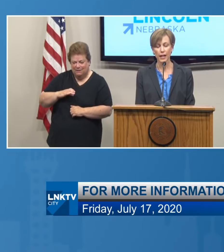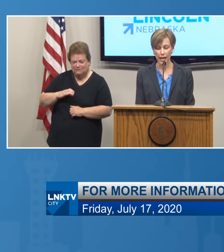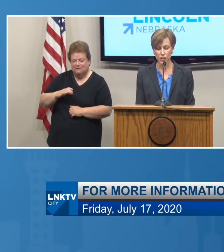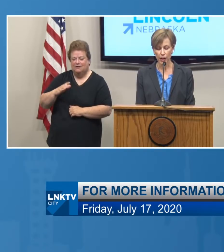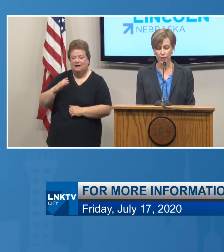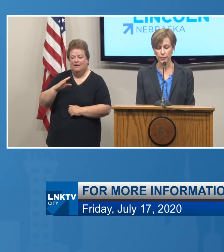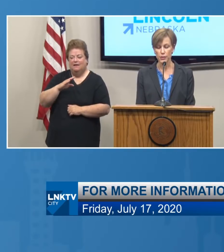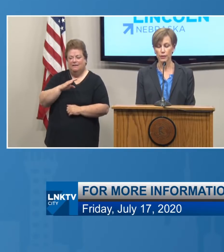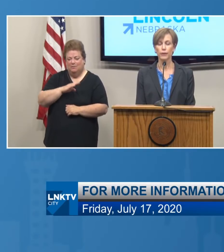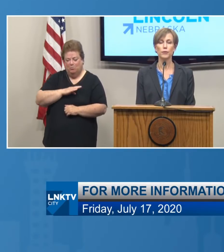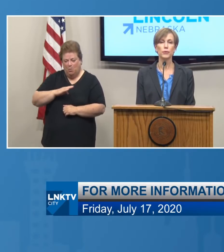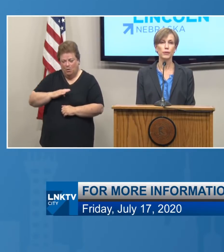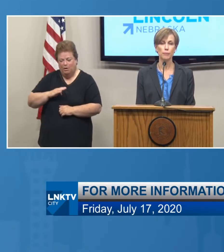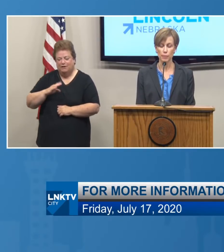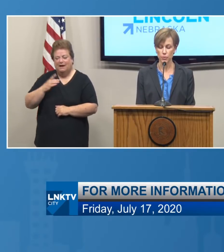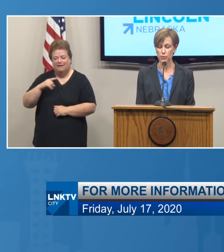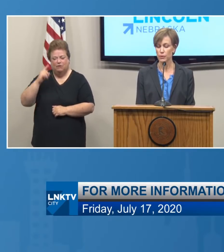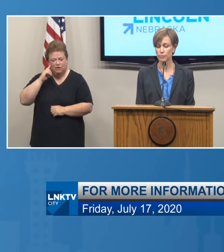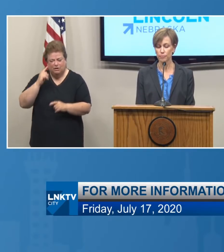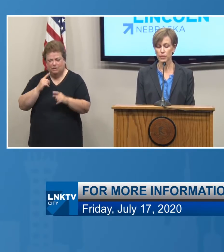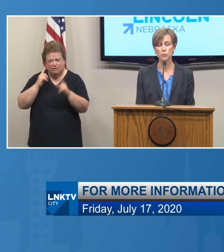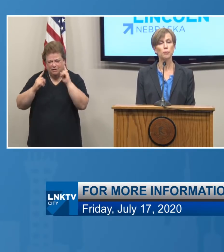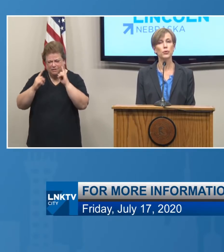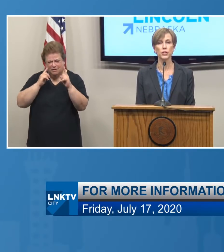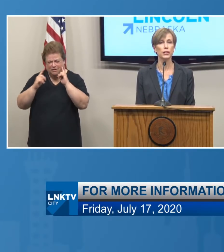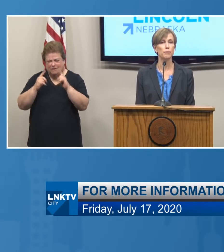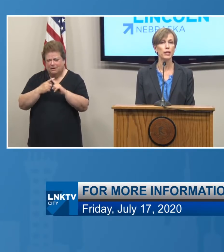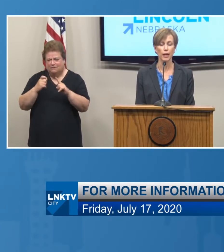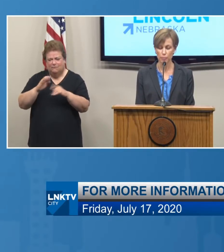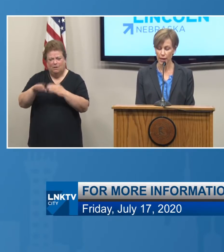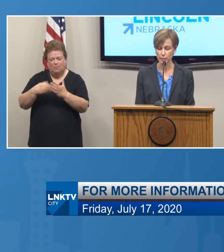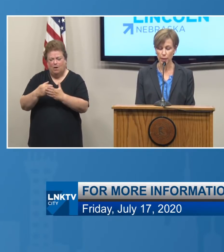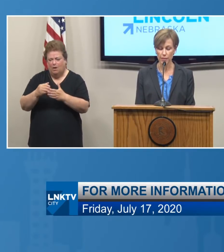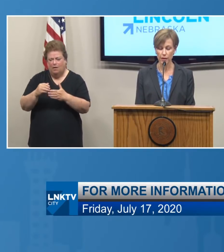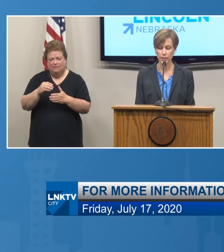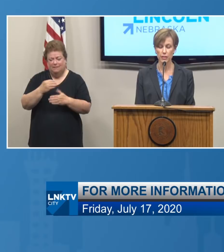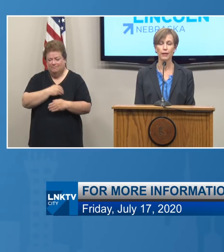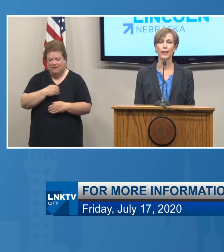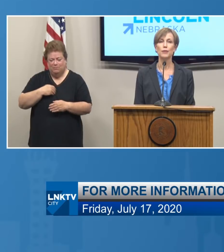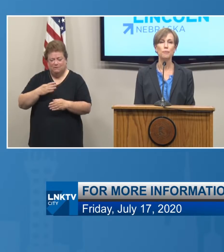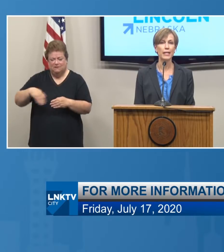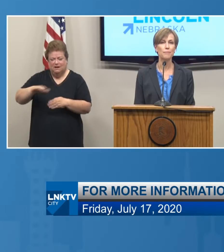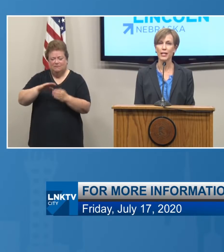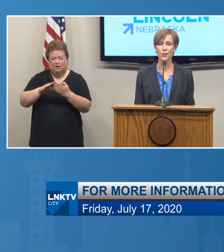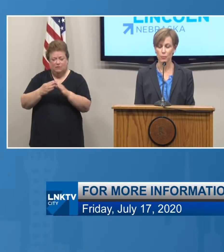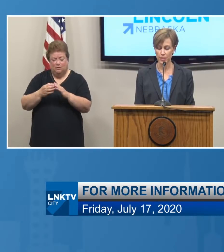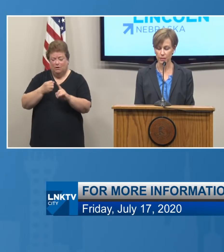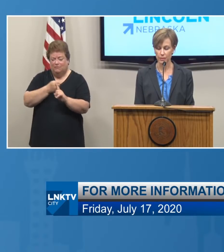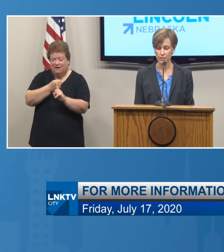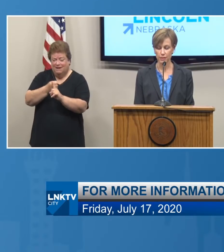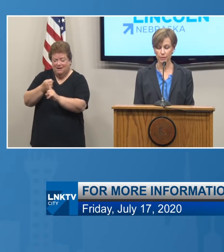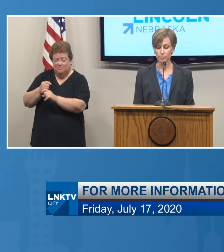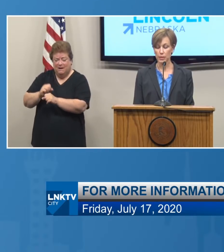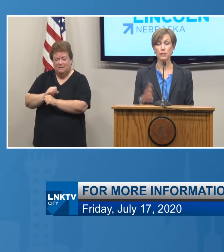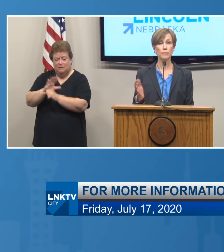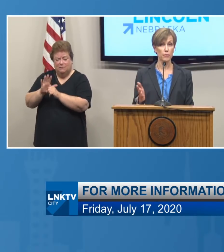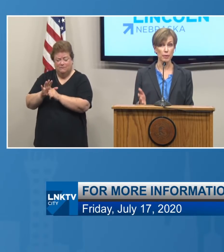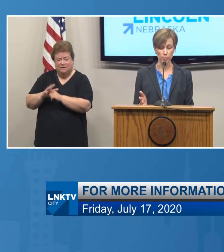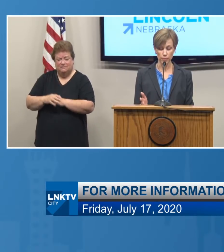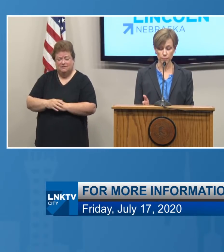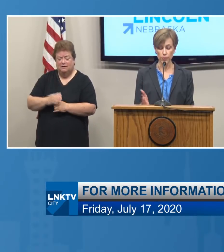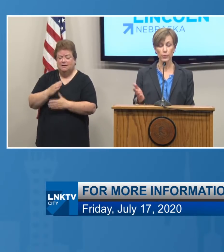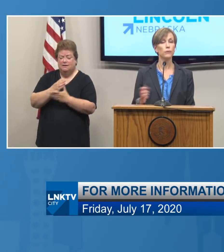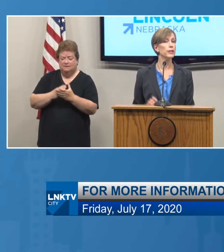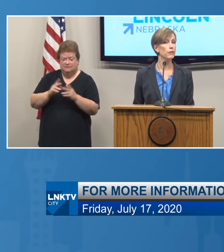businesses, educators, community members who are disproportionately being impacted by the virus, and many, many other residents. Some